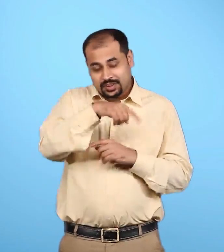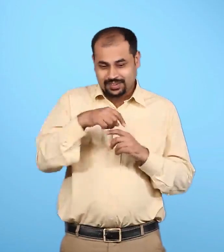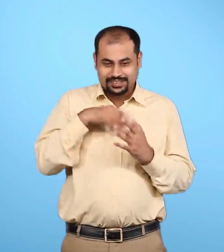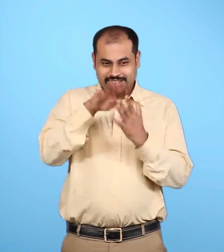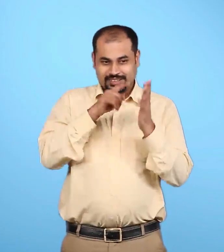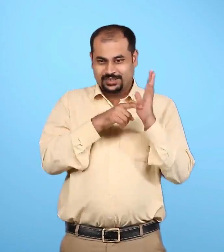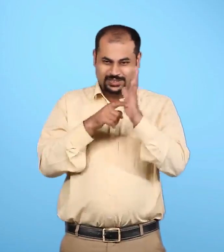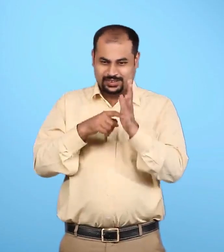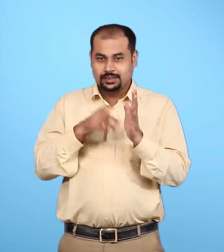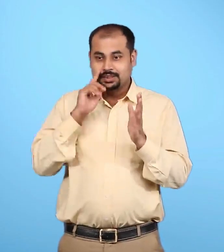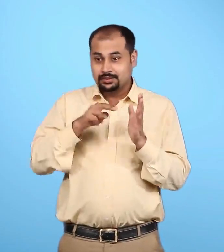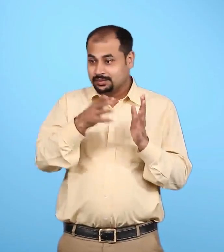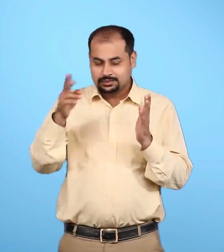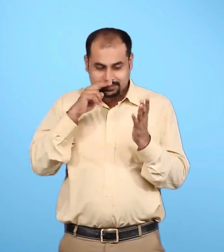See if they understand your chart.